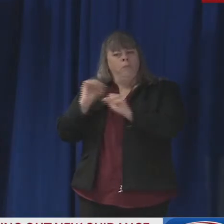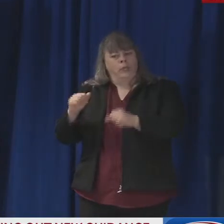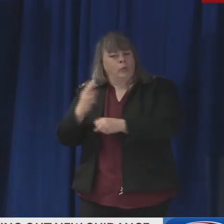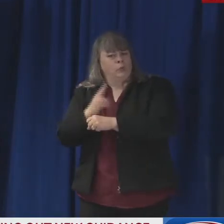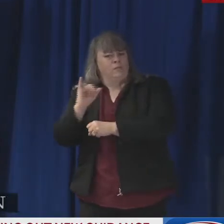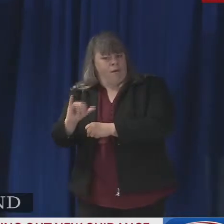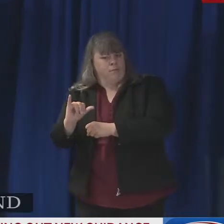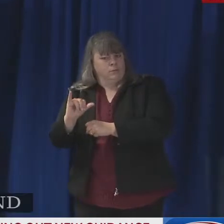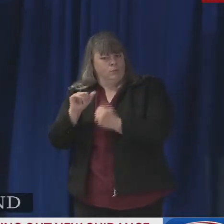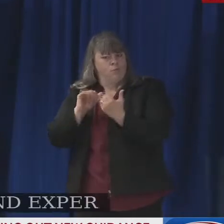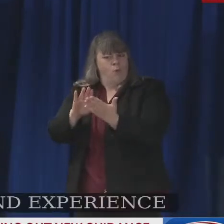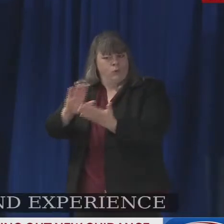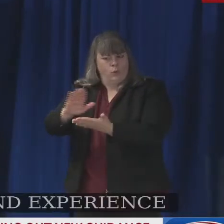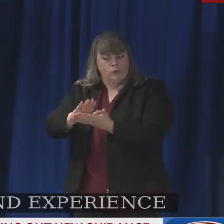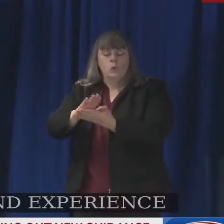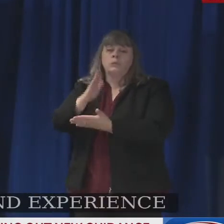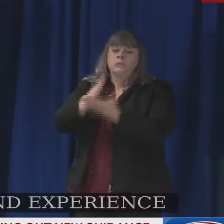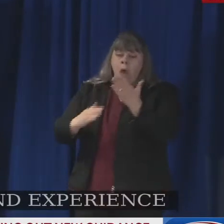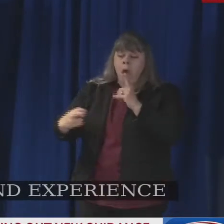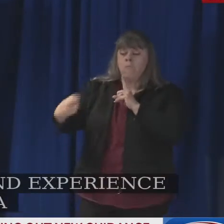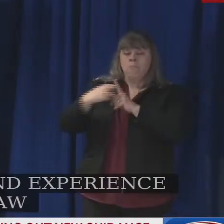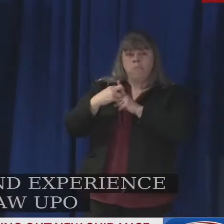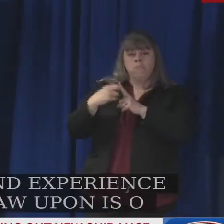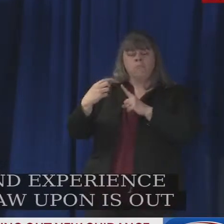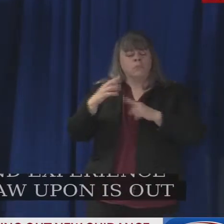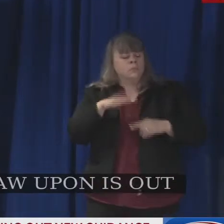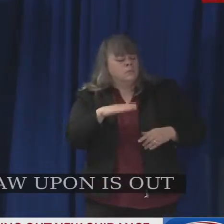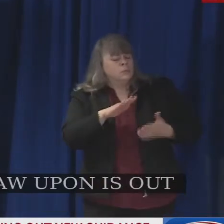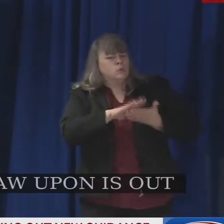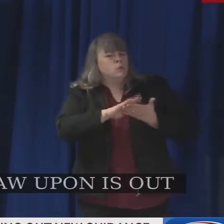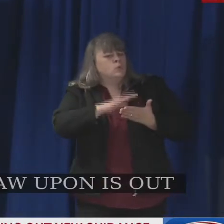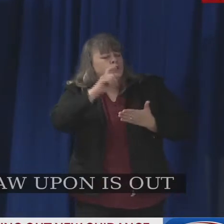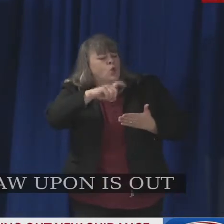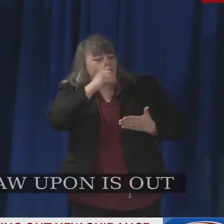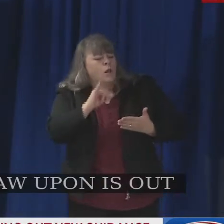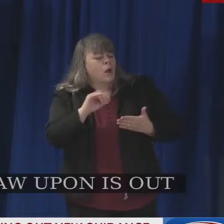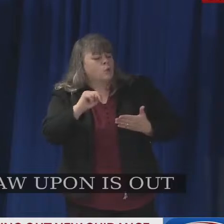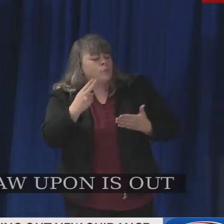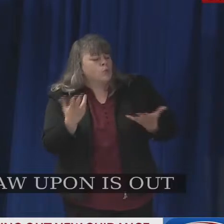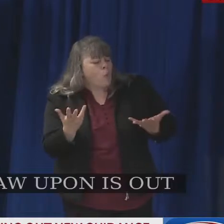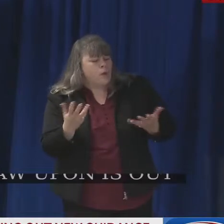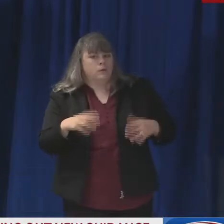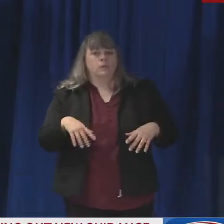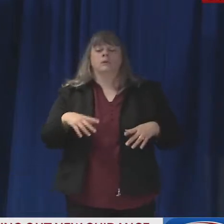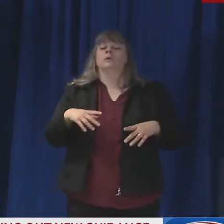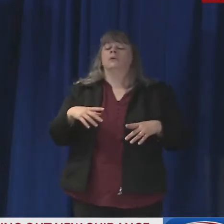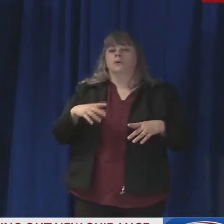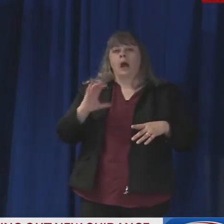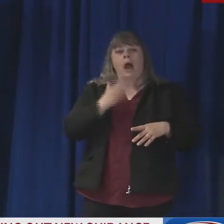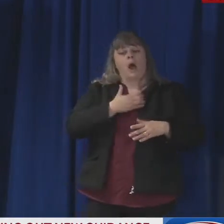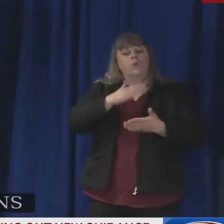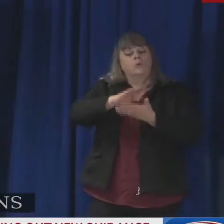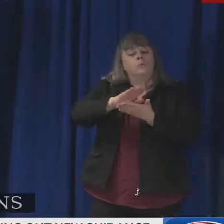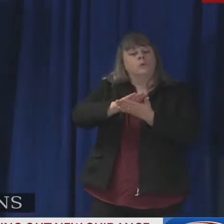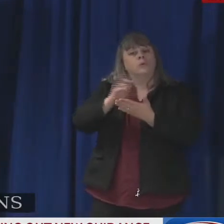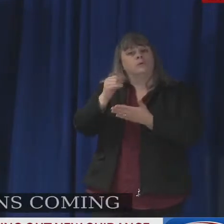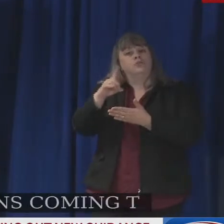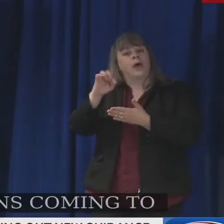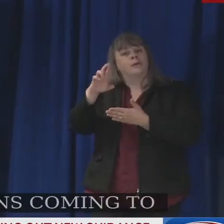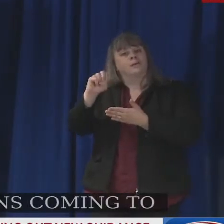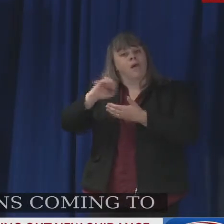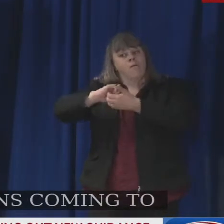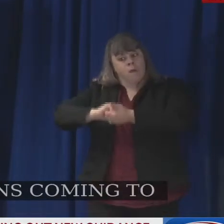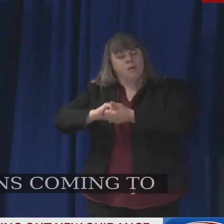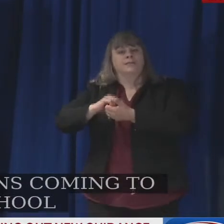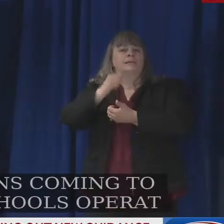There are questions that are coming to us about, well, how should schools operate for New Hampshire? We had a call with our school and childcare partners